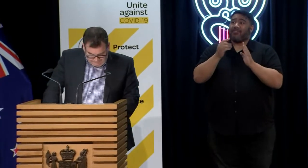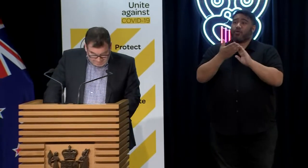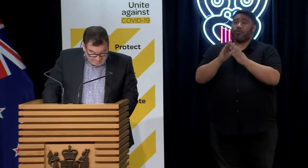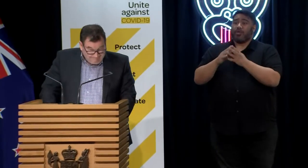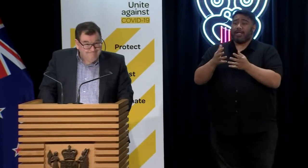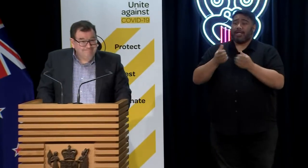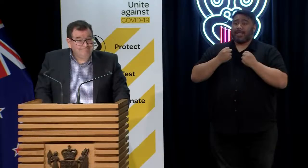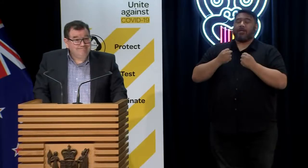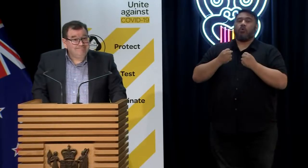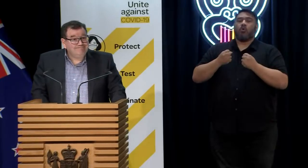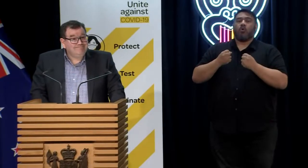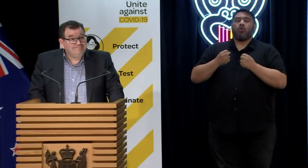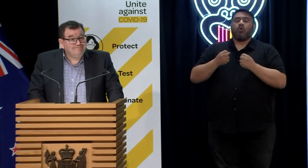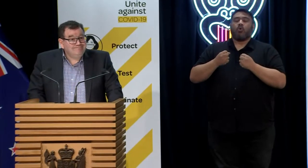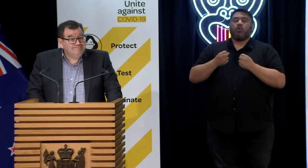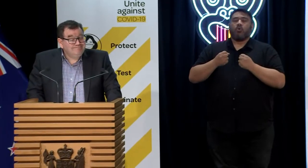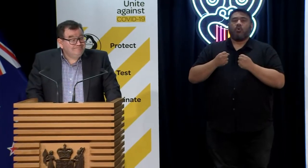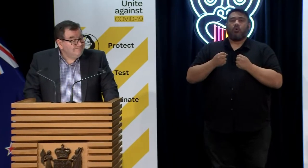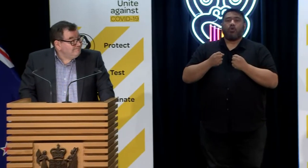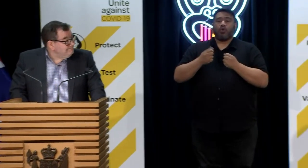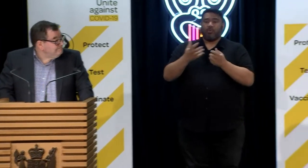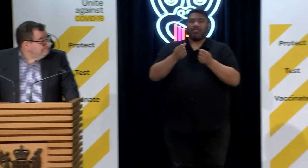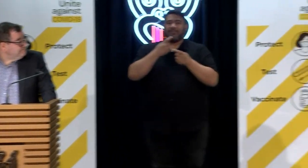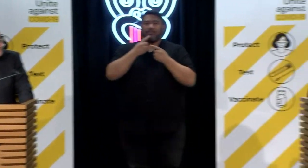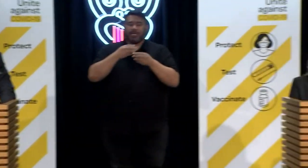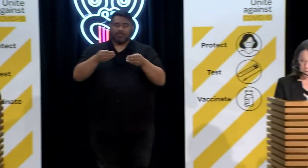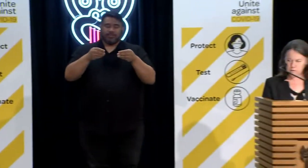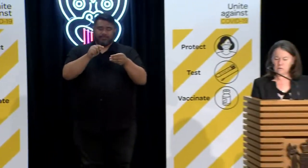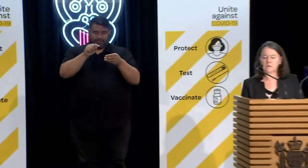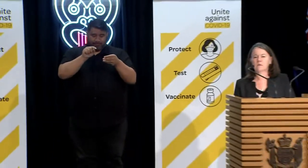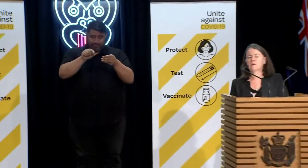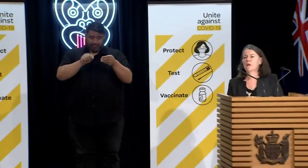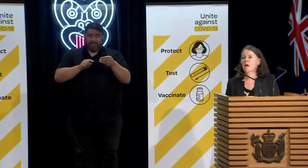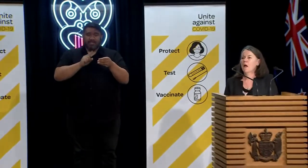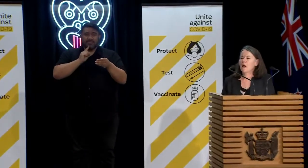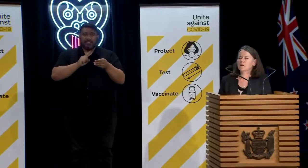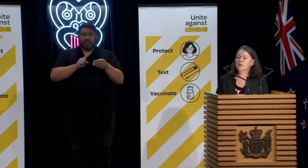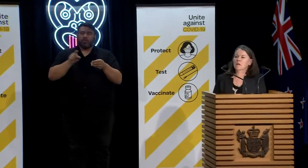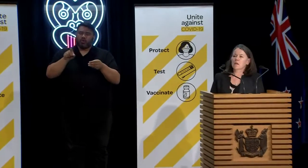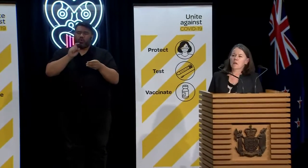generally be required to stay for at least 14